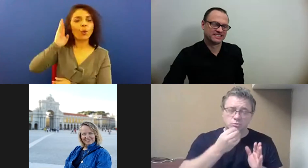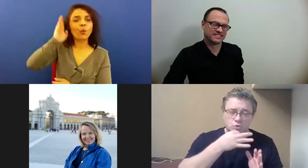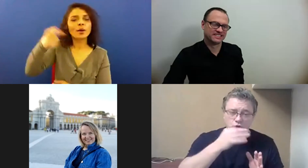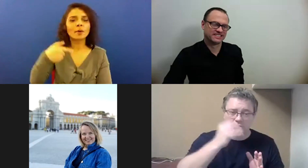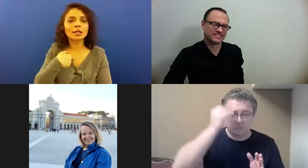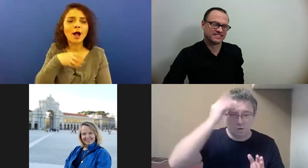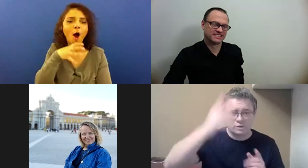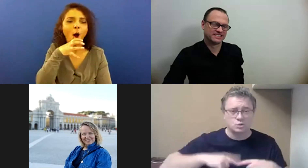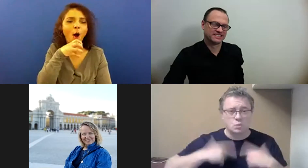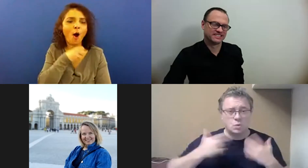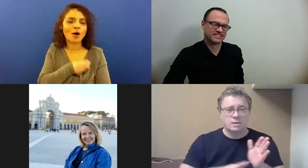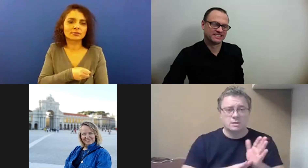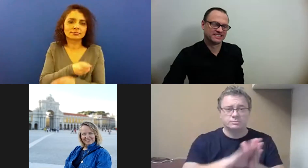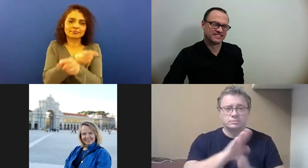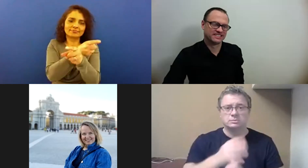kids.